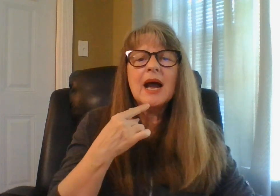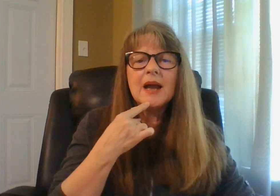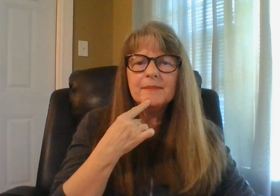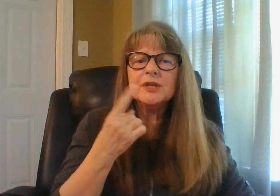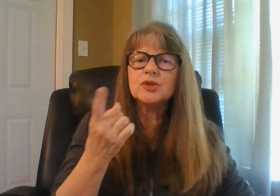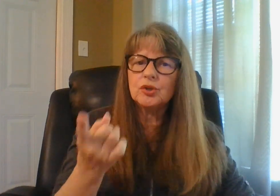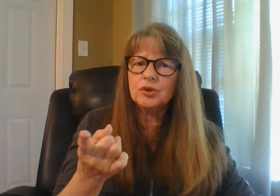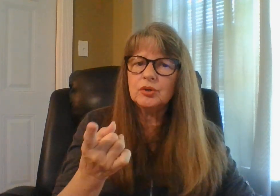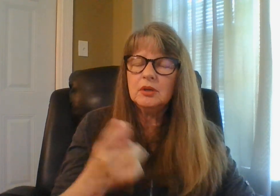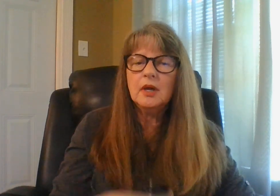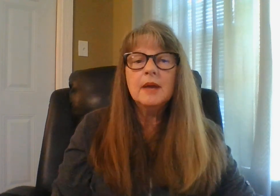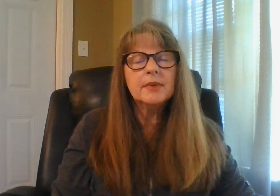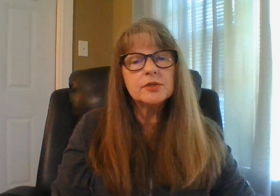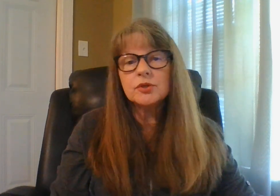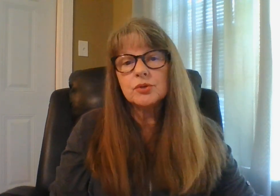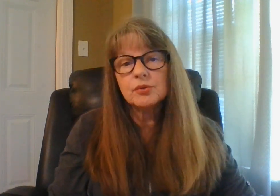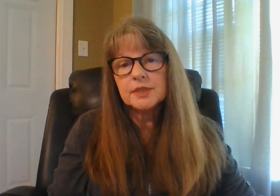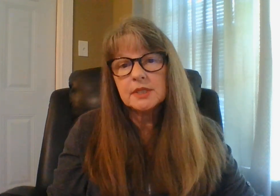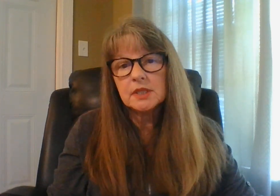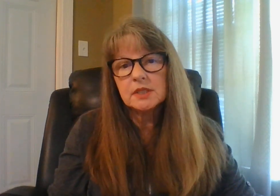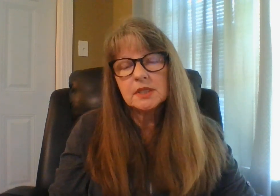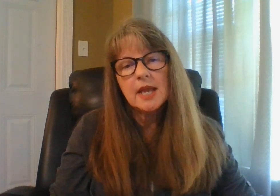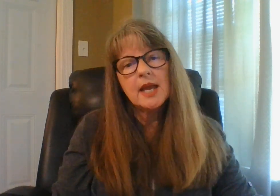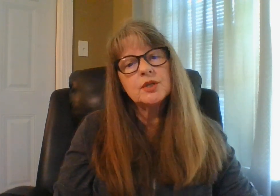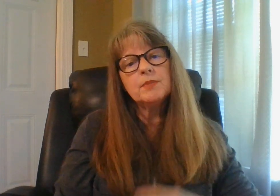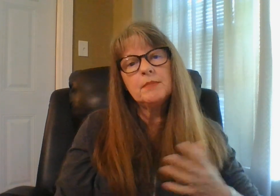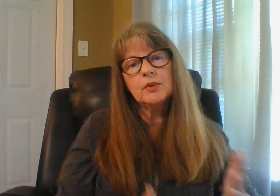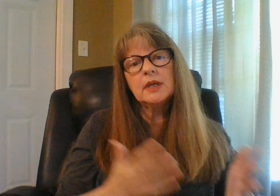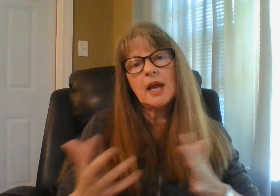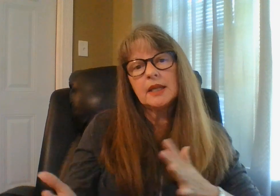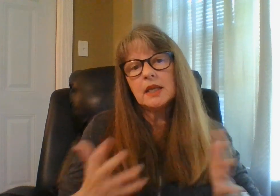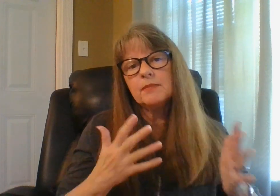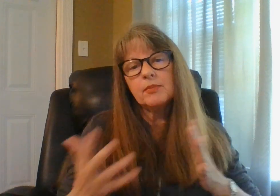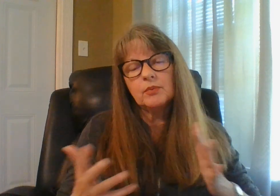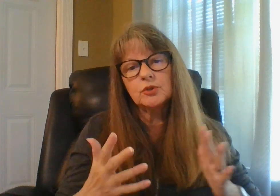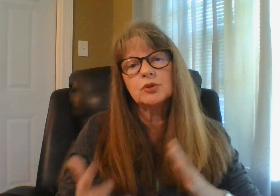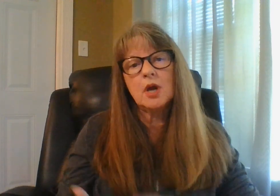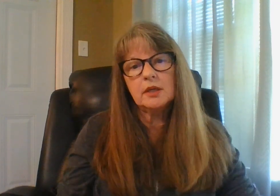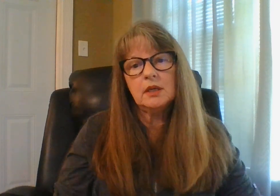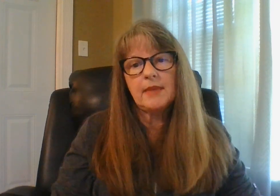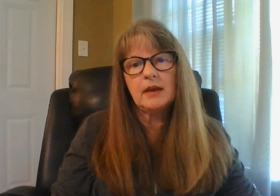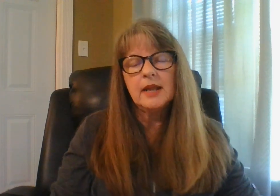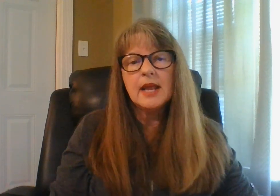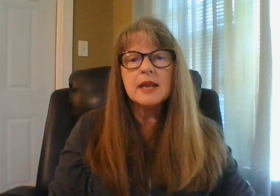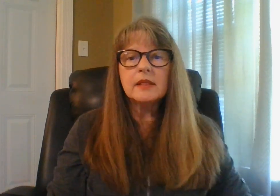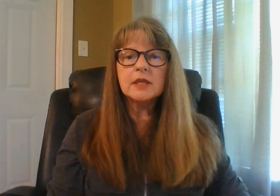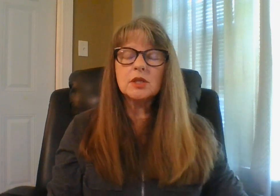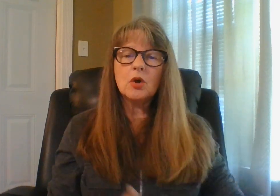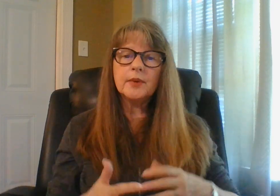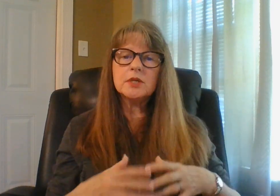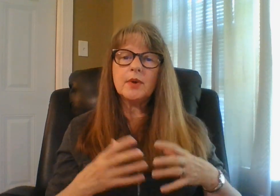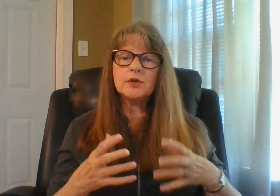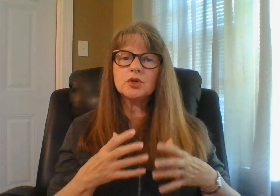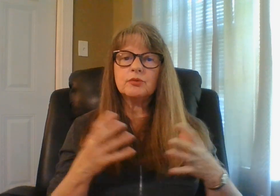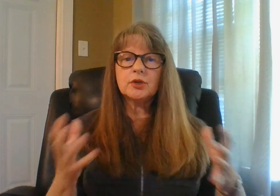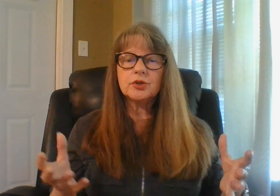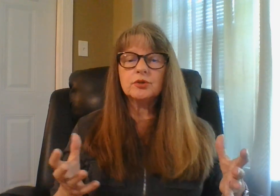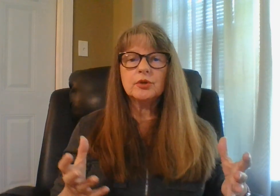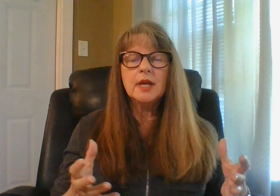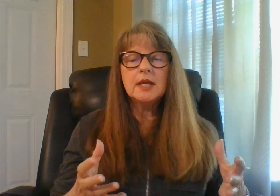I miss her. Because it's a short sentence. And so people can kind of keep up with what you're talking about. And then that's the whole reason why the structure